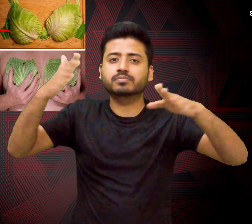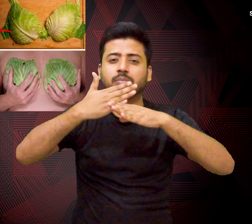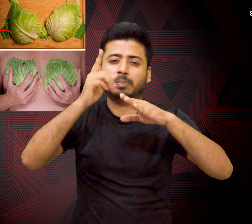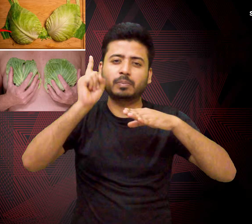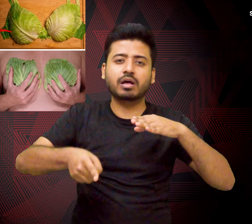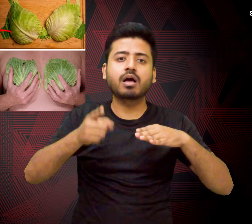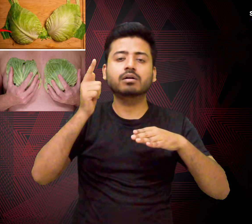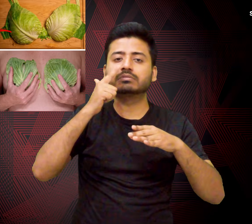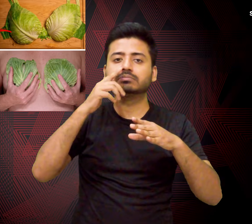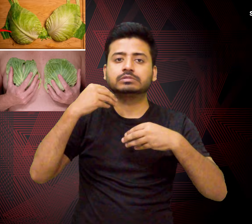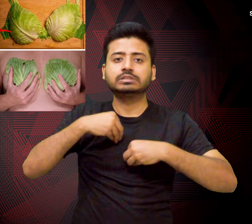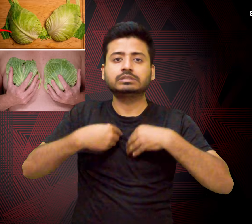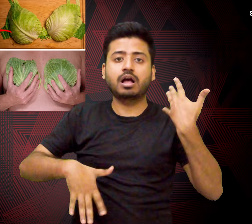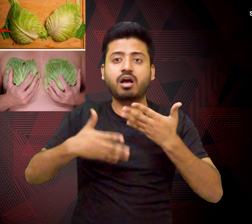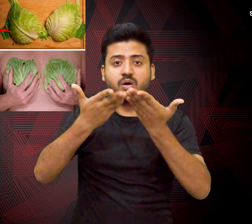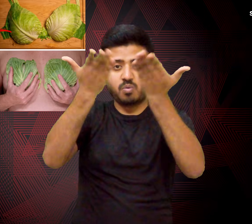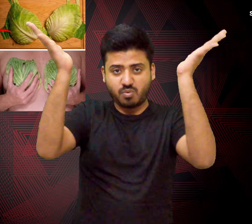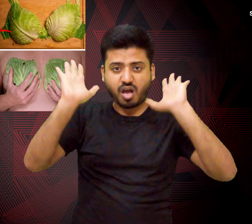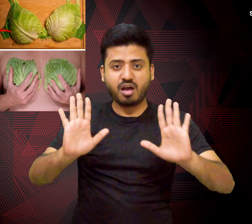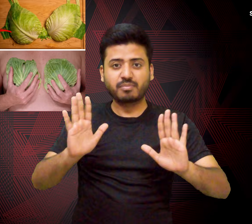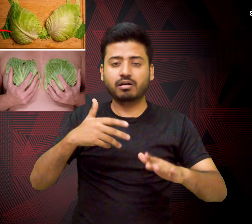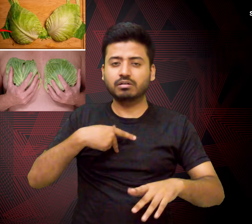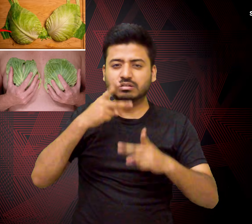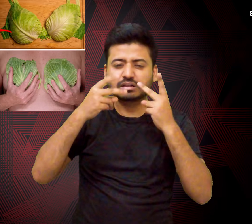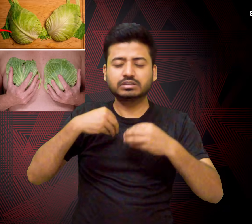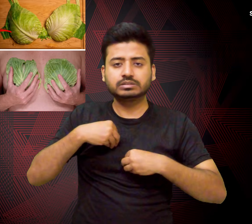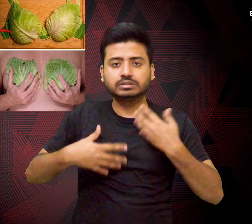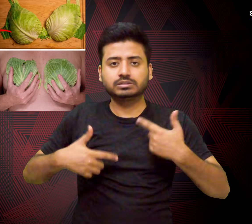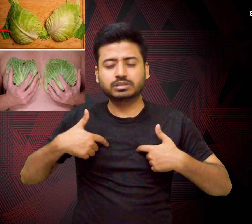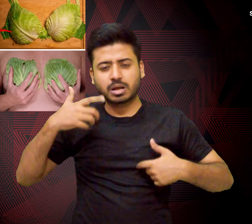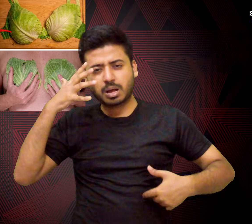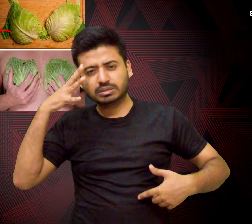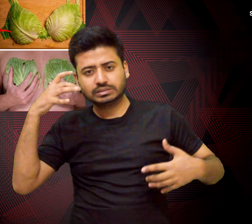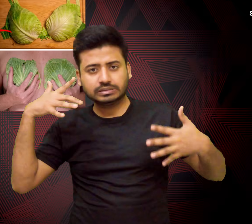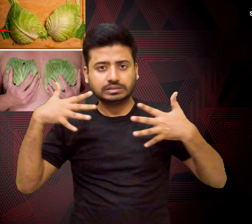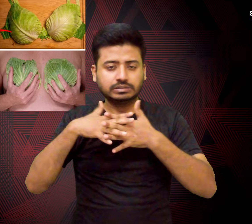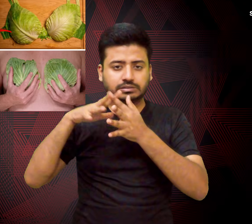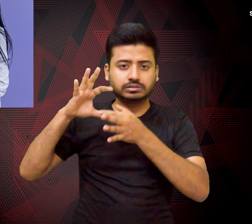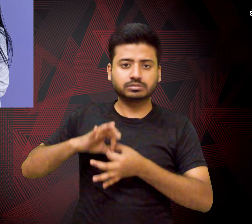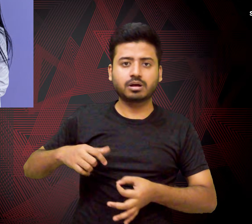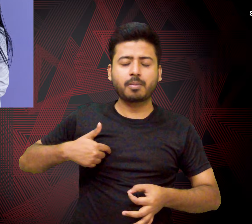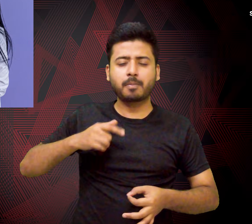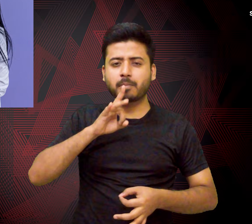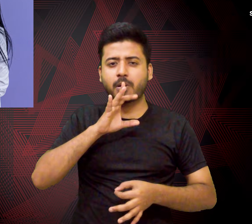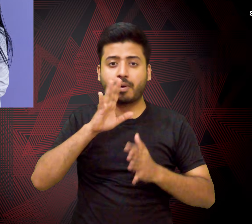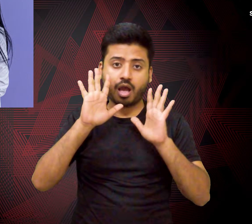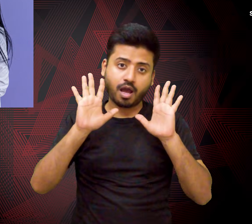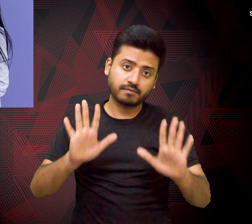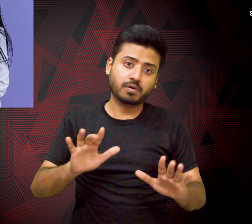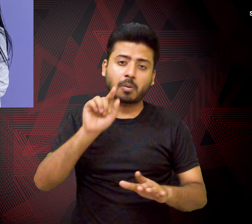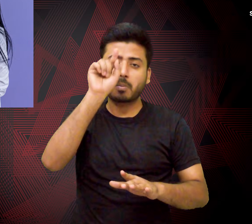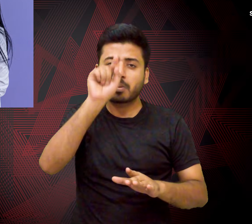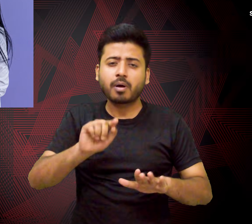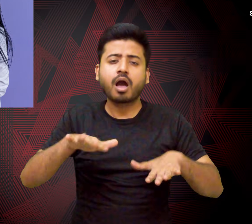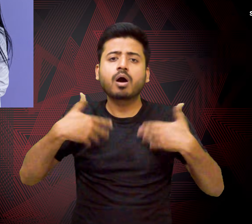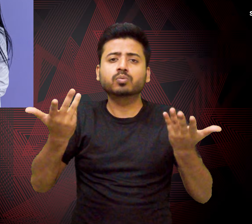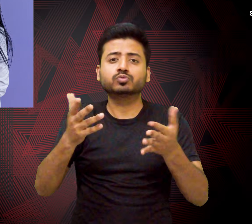application of cabbage leaves can help speed up the process by suppressing milk production. Soothes mastitis. While not a cure for